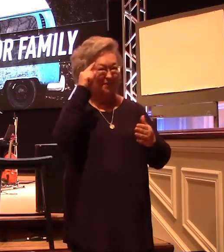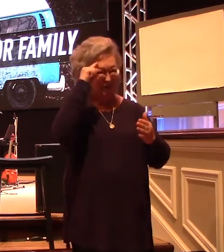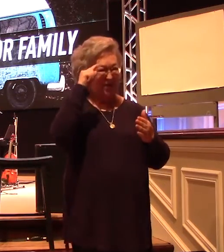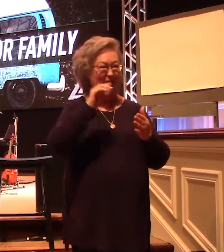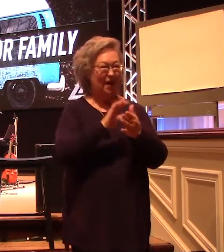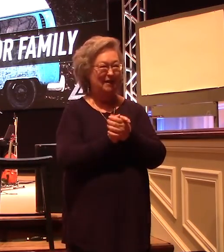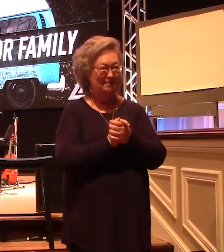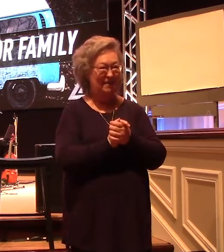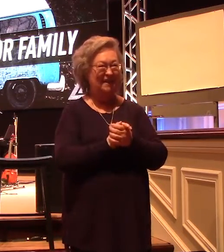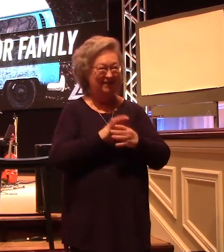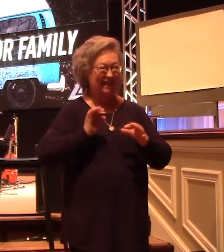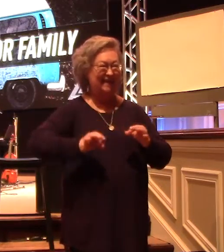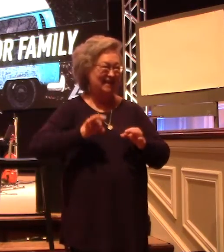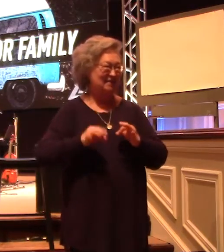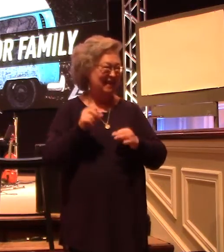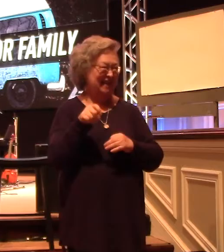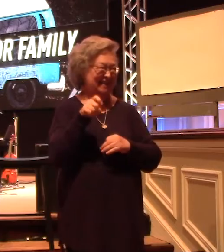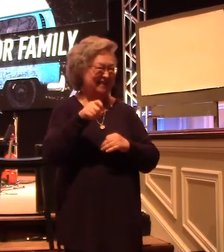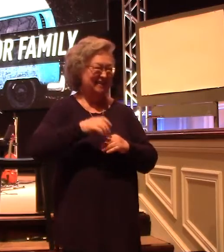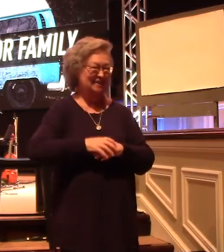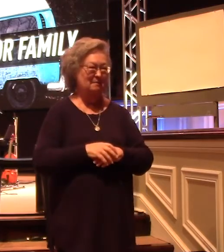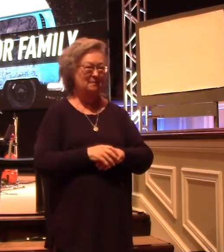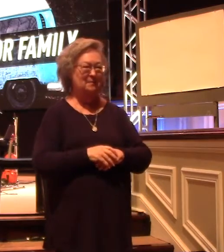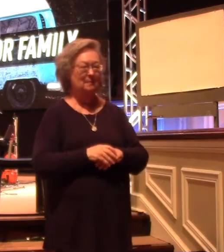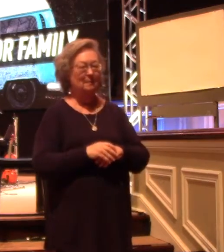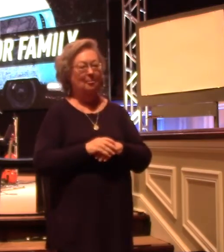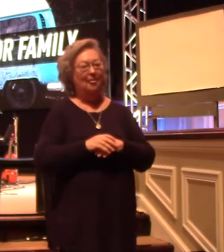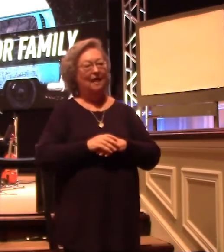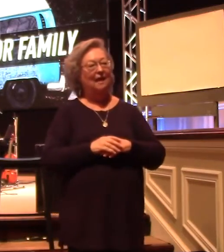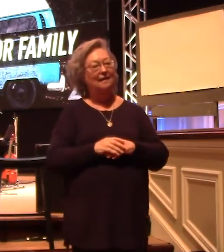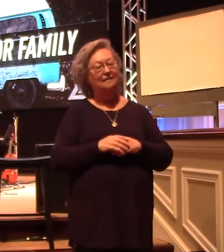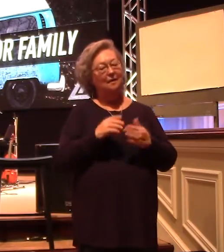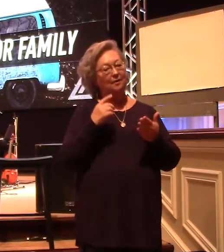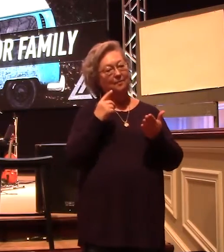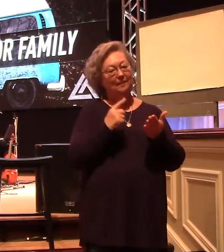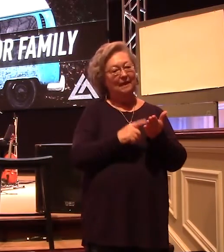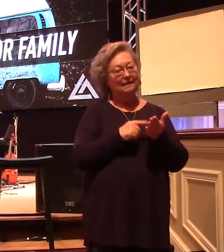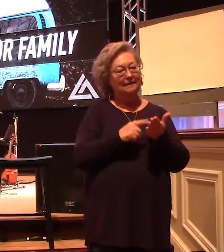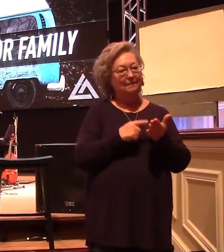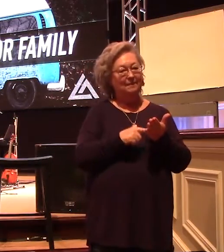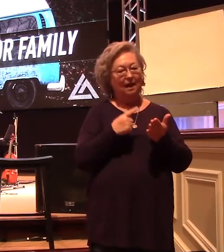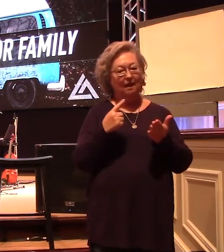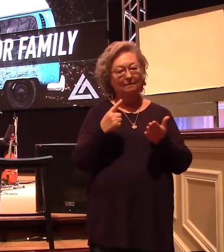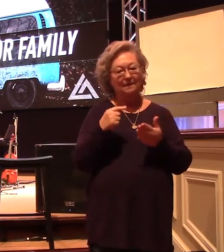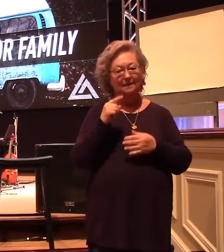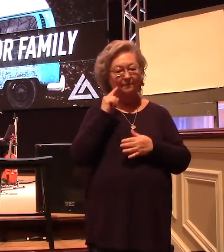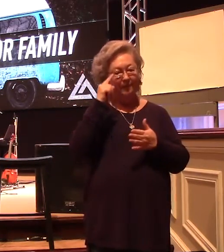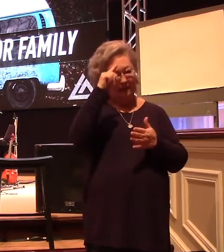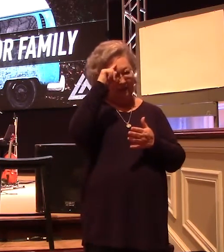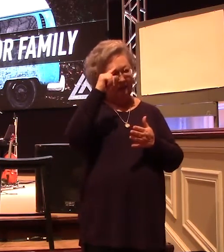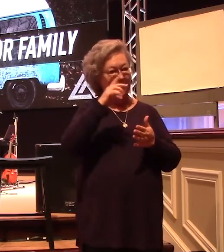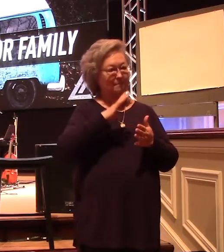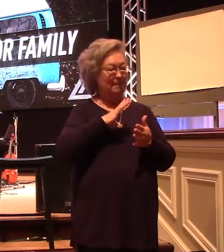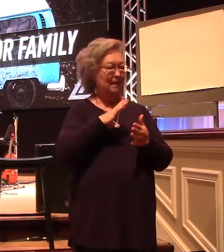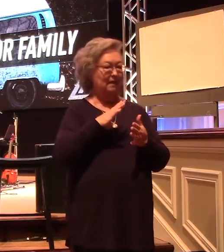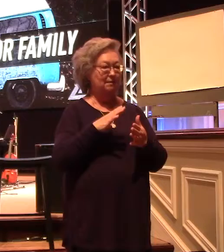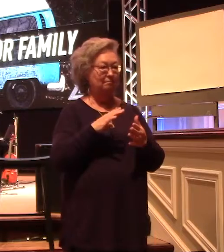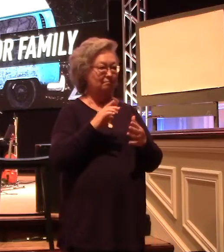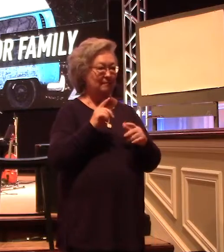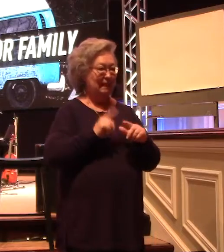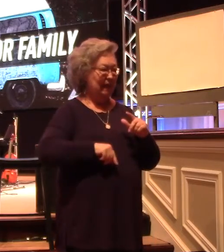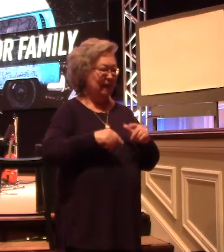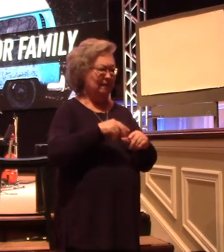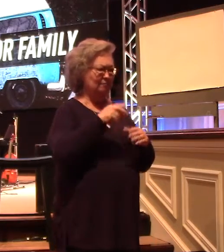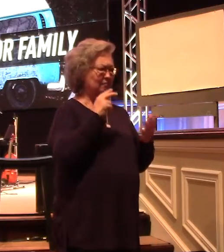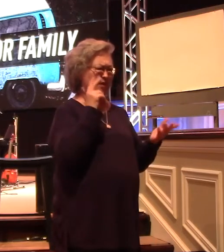him because all we can hear is you. And sometimes the best thing you can do is to allow God to speak to that.